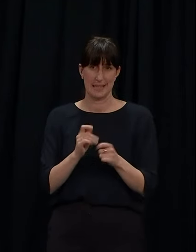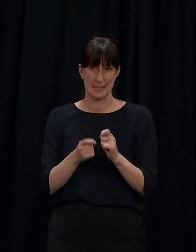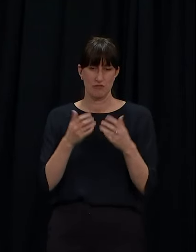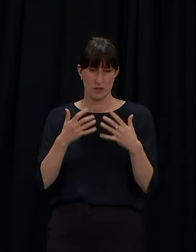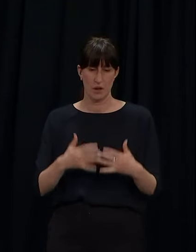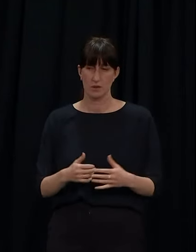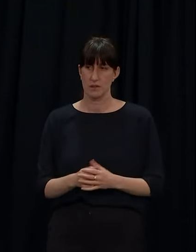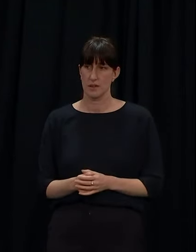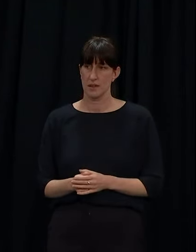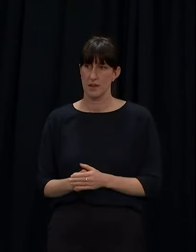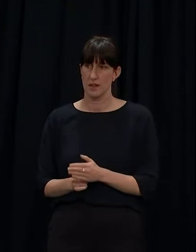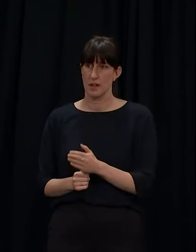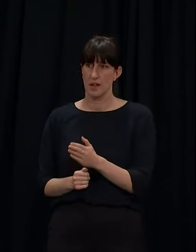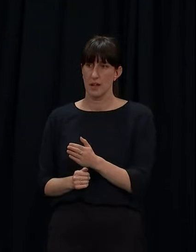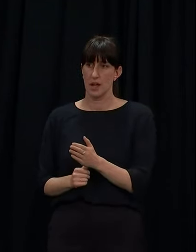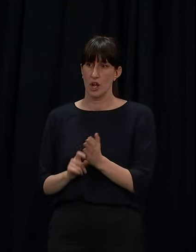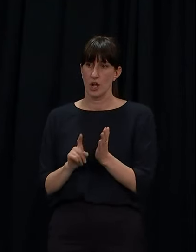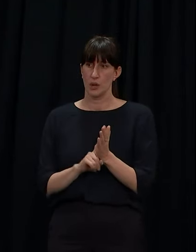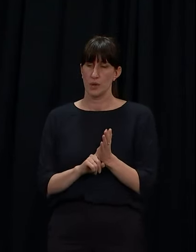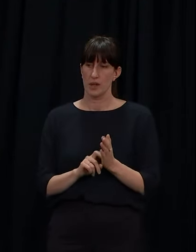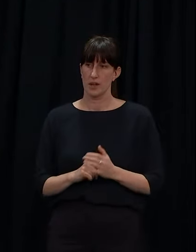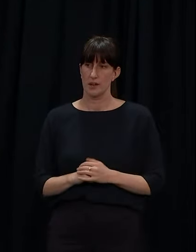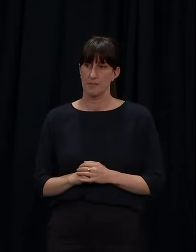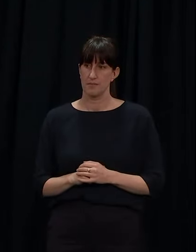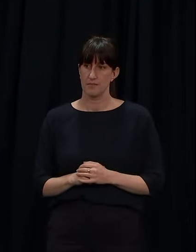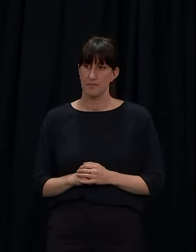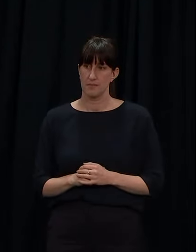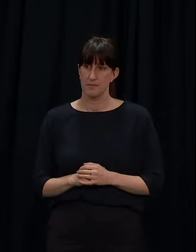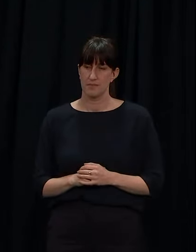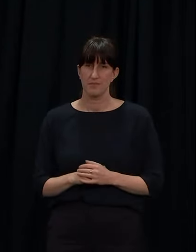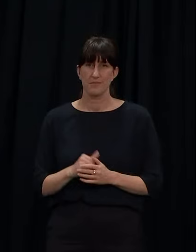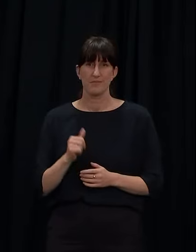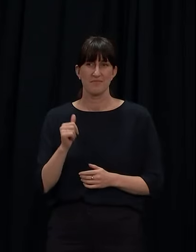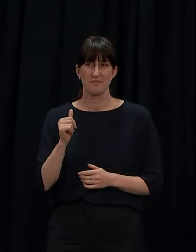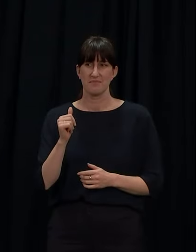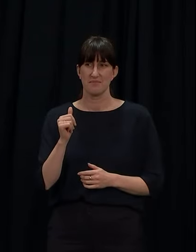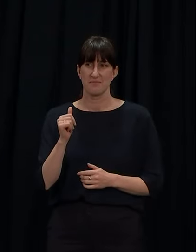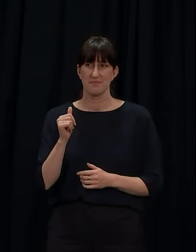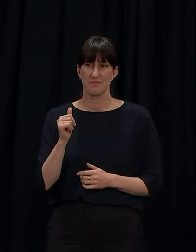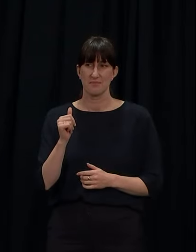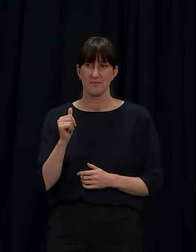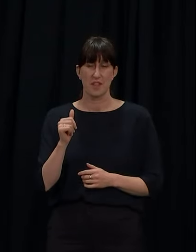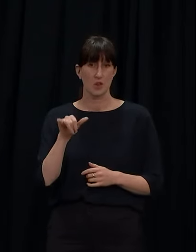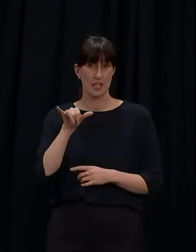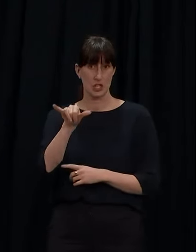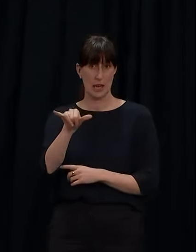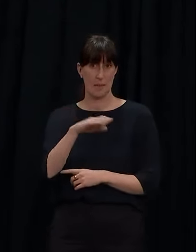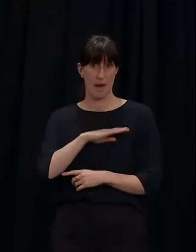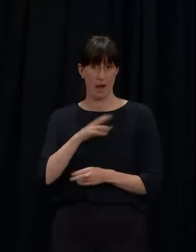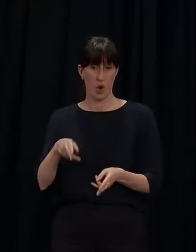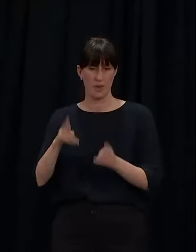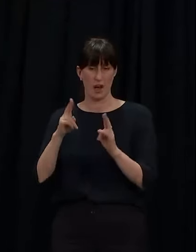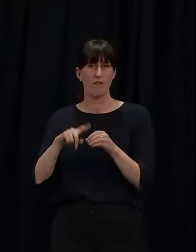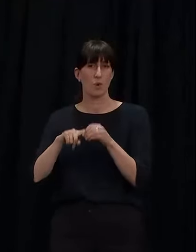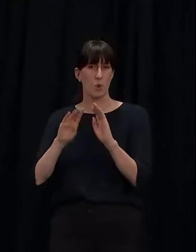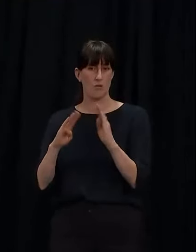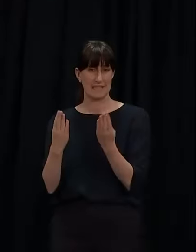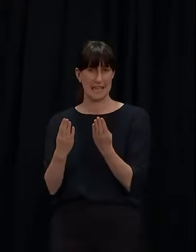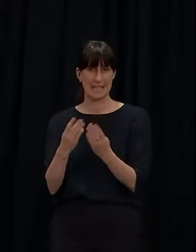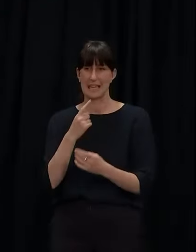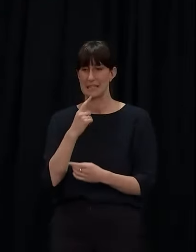Claire. many, I think as Stephen said yesterday, I think it was 270 rooms at the Jet Park. Yeah.